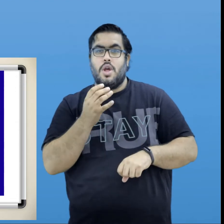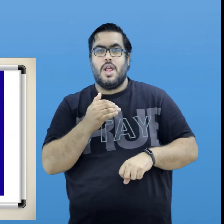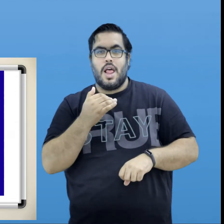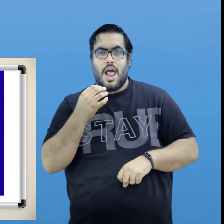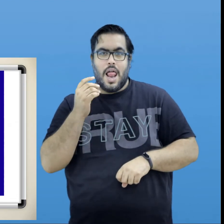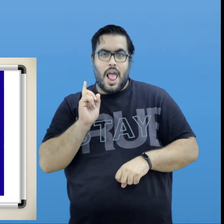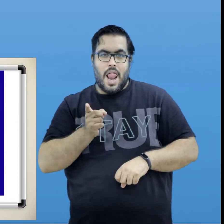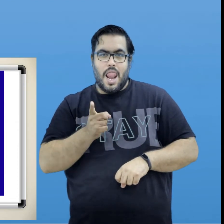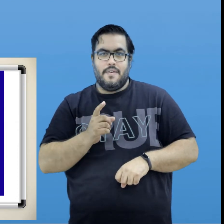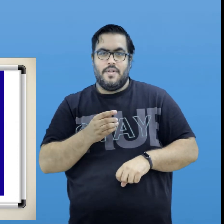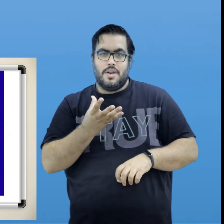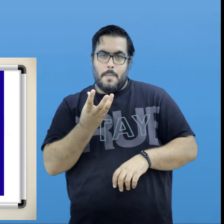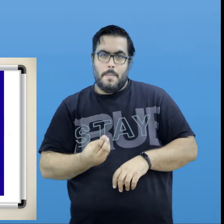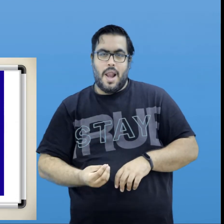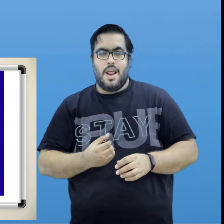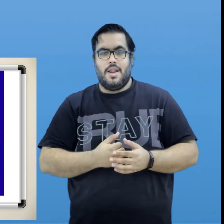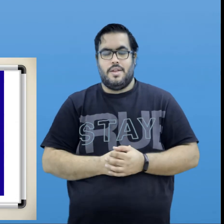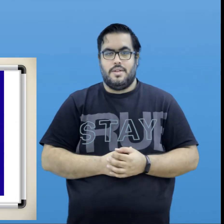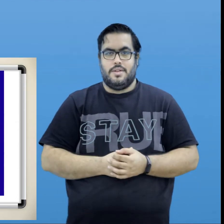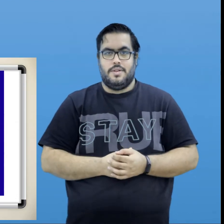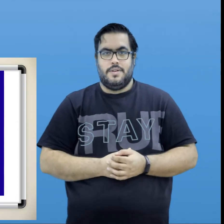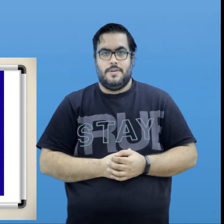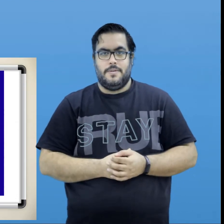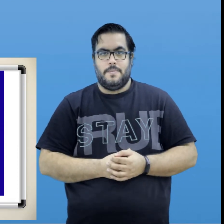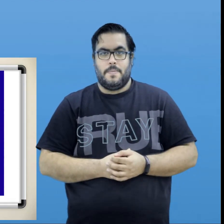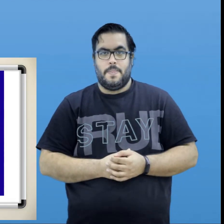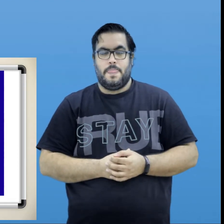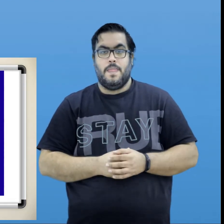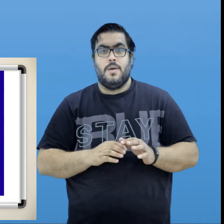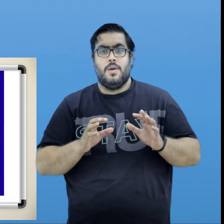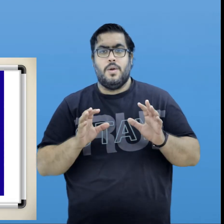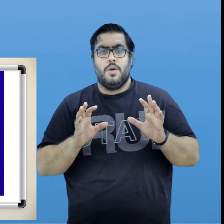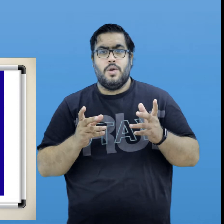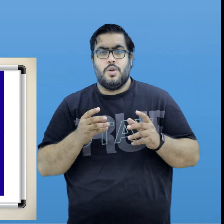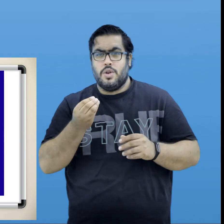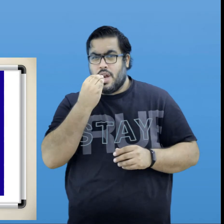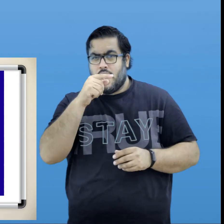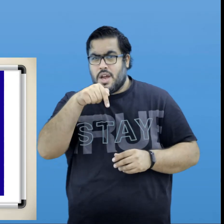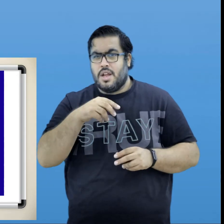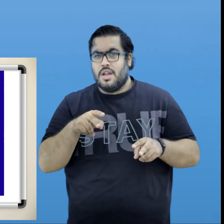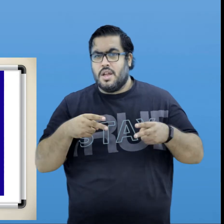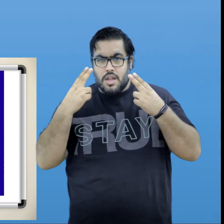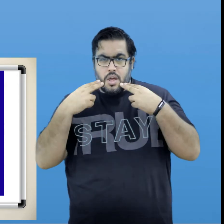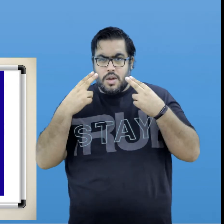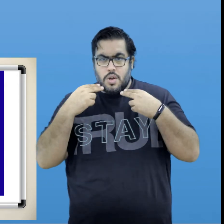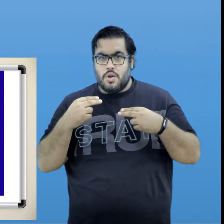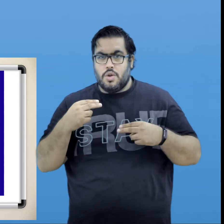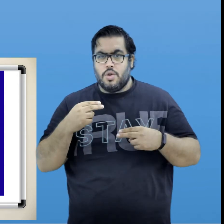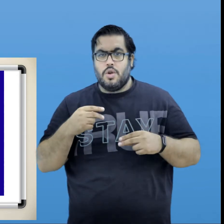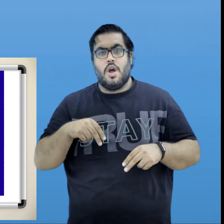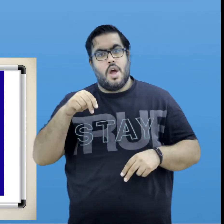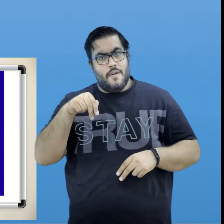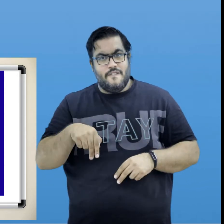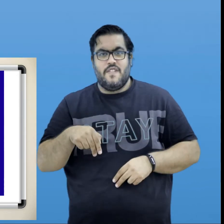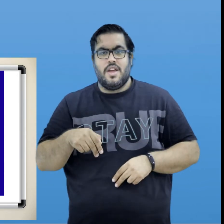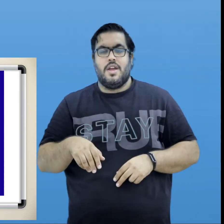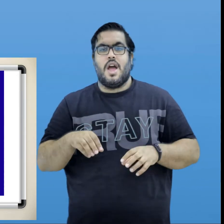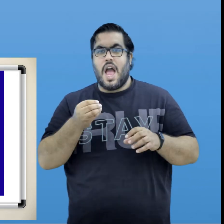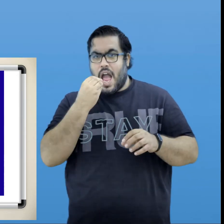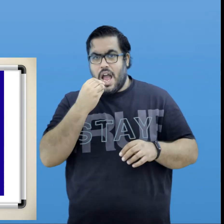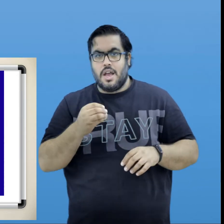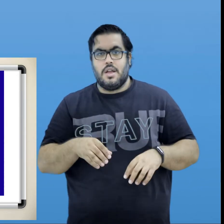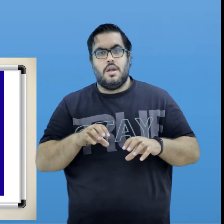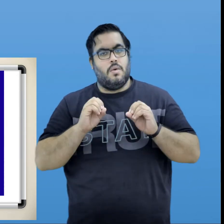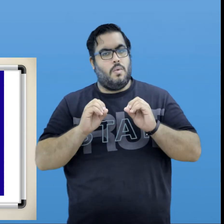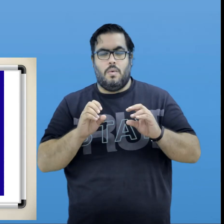this restaurant is the delicious food. They have every type of food you can think of. What does the word appeal to